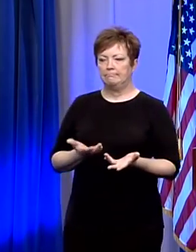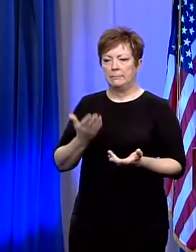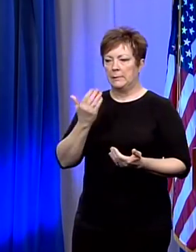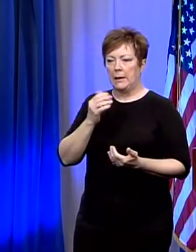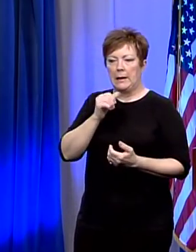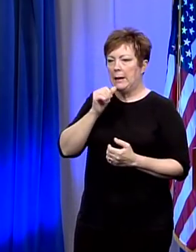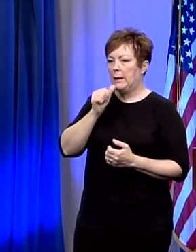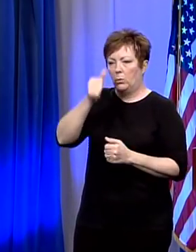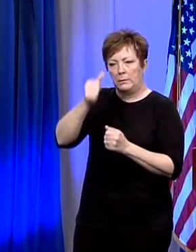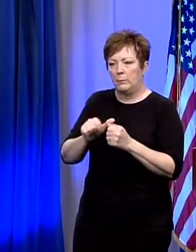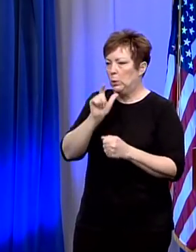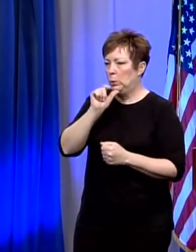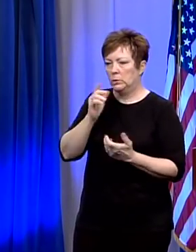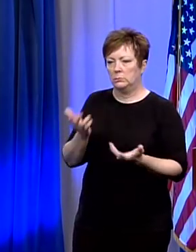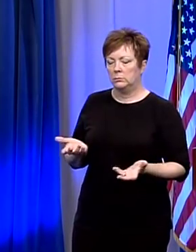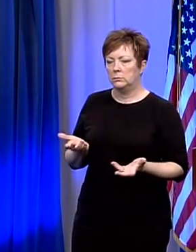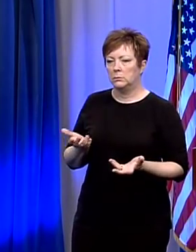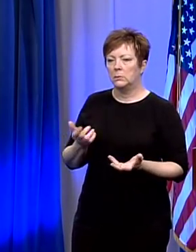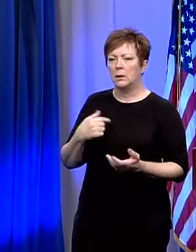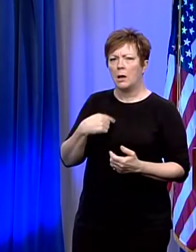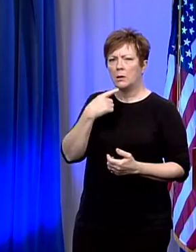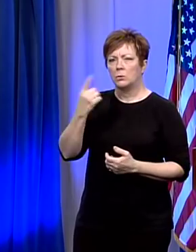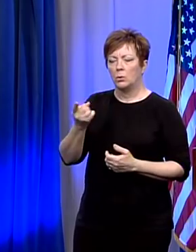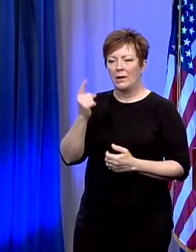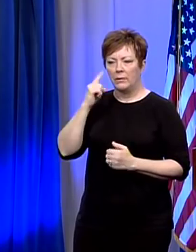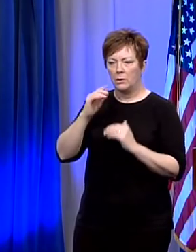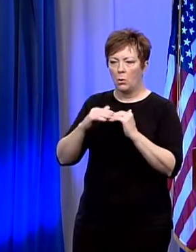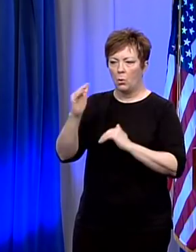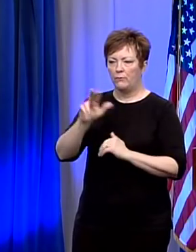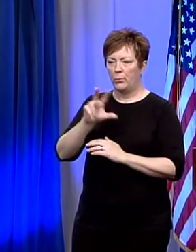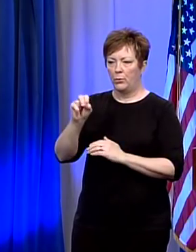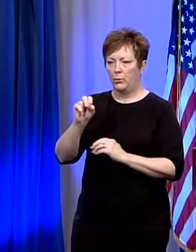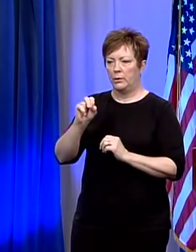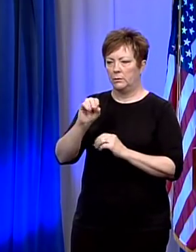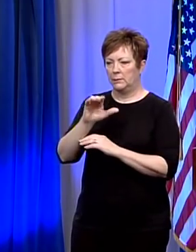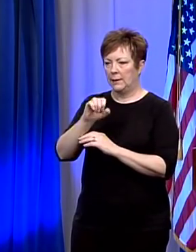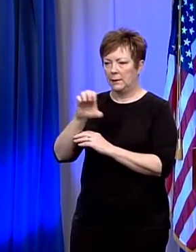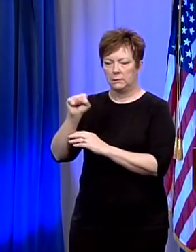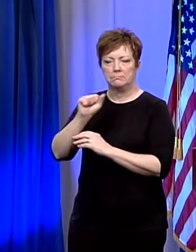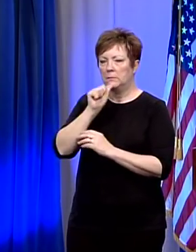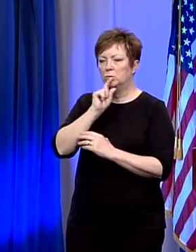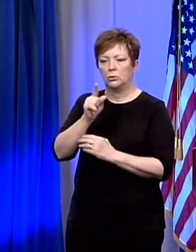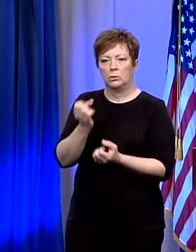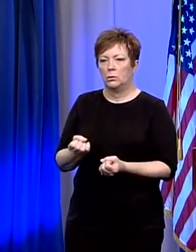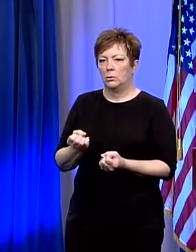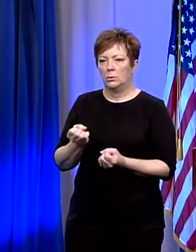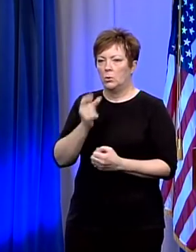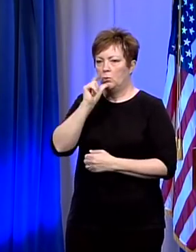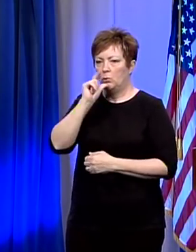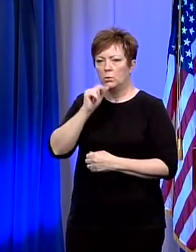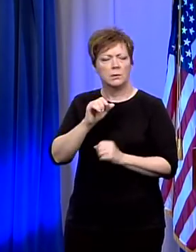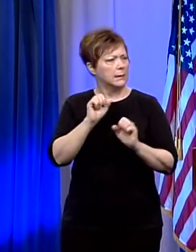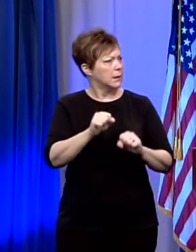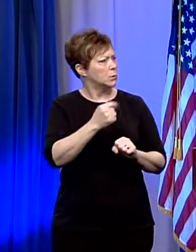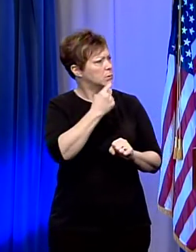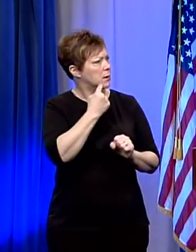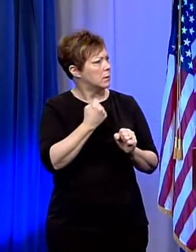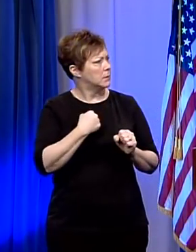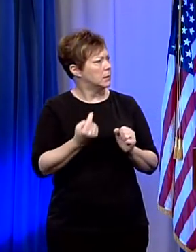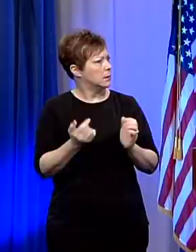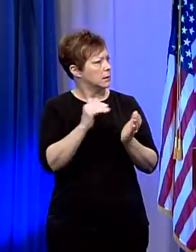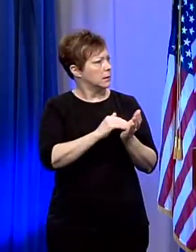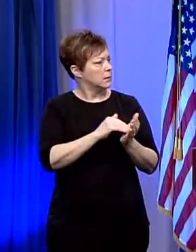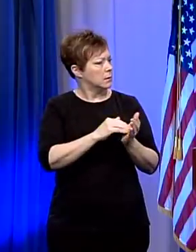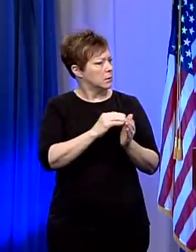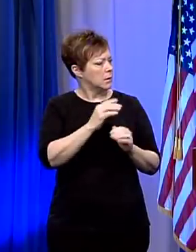don't remember. We're as I told you, I think we're over 30-something cases, and I'm just not sure about that. I don't know. Could you repeat again the number of cases? I know earlier you